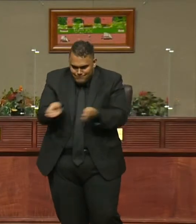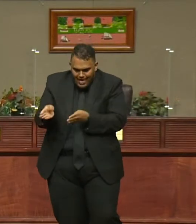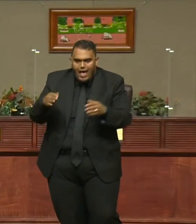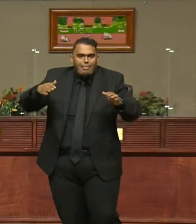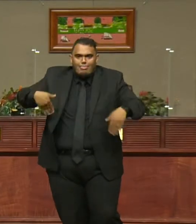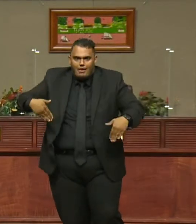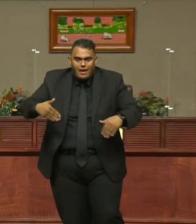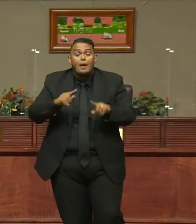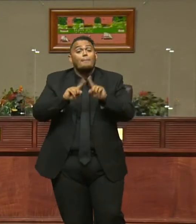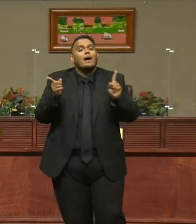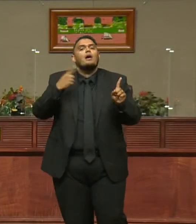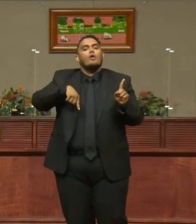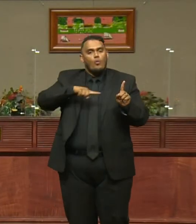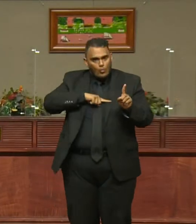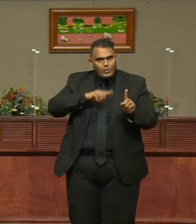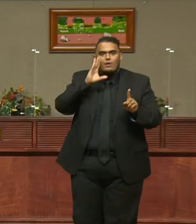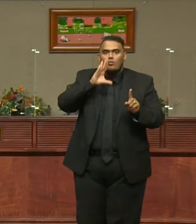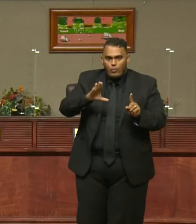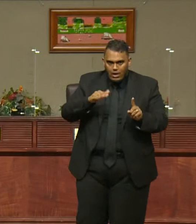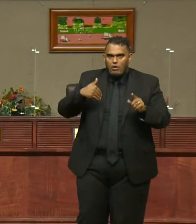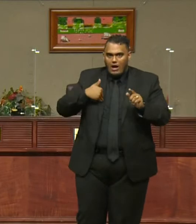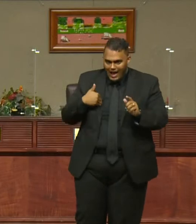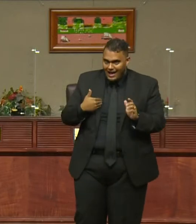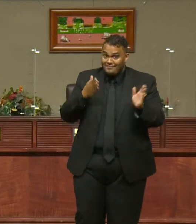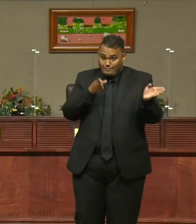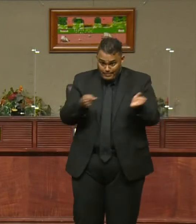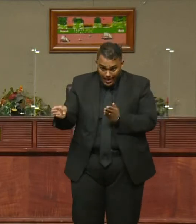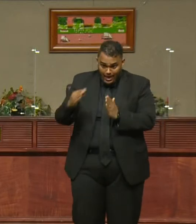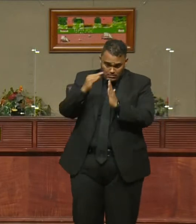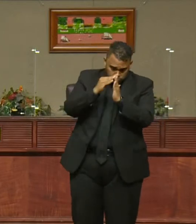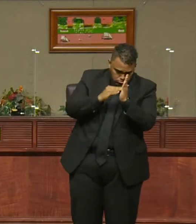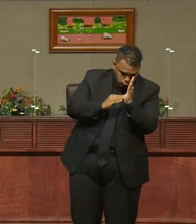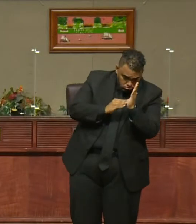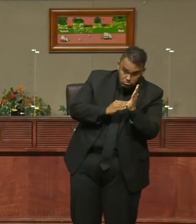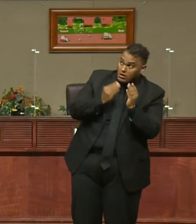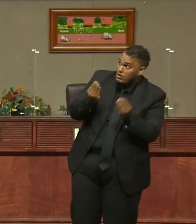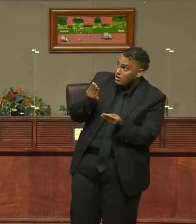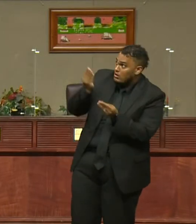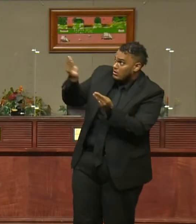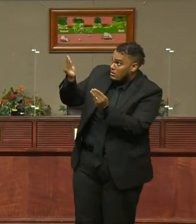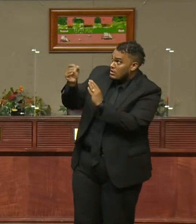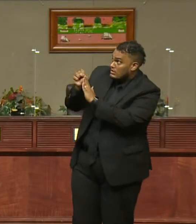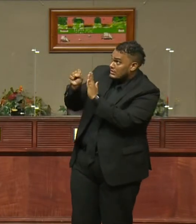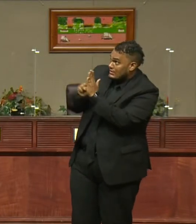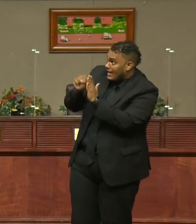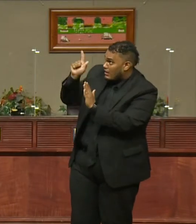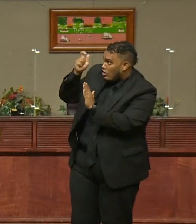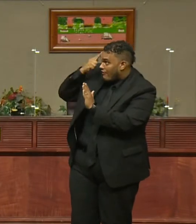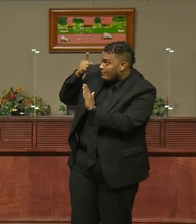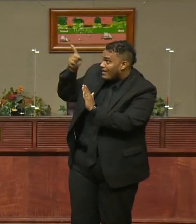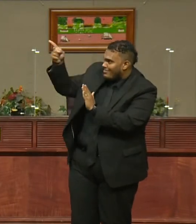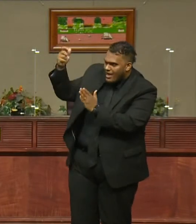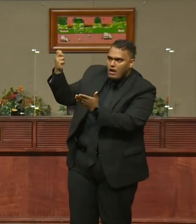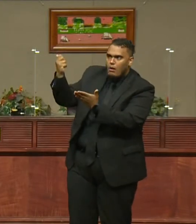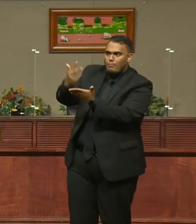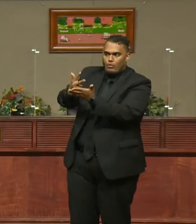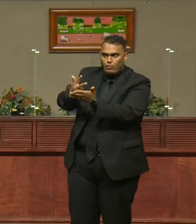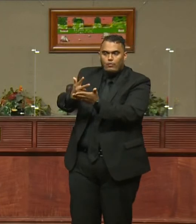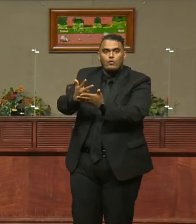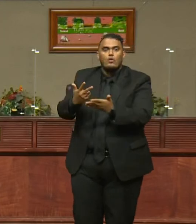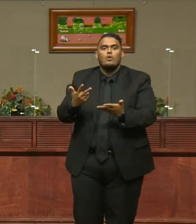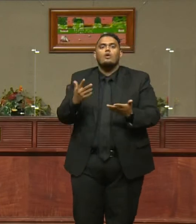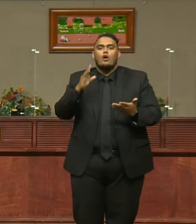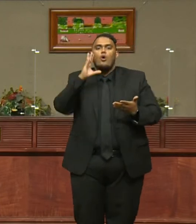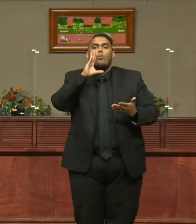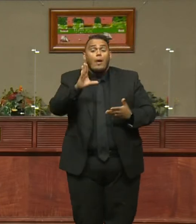propose to the state, and have to be approved, is to locate health department employees